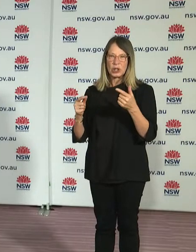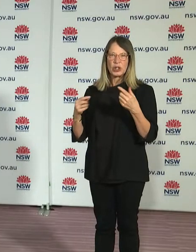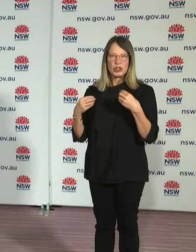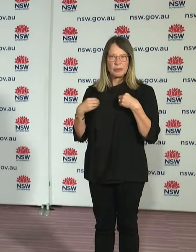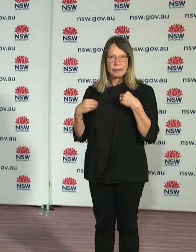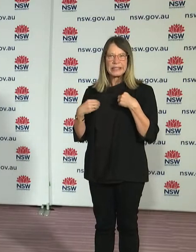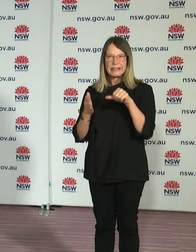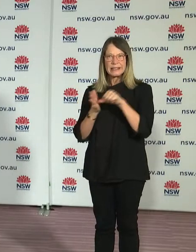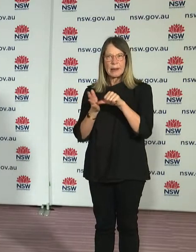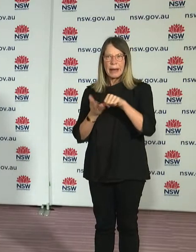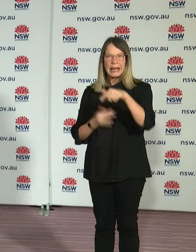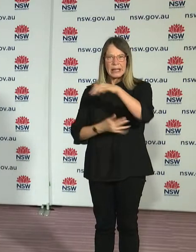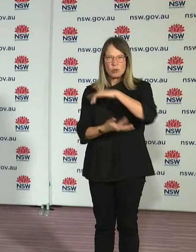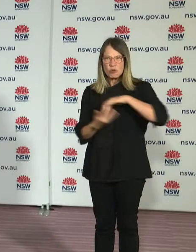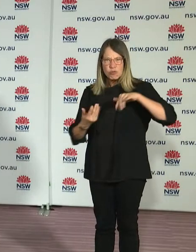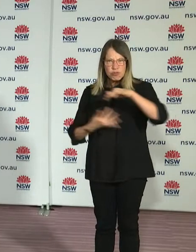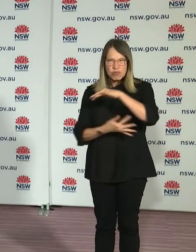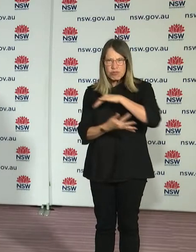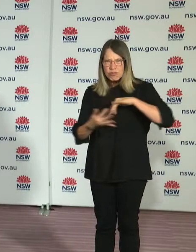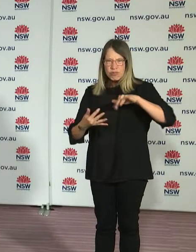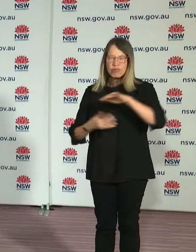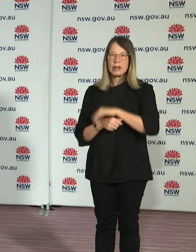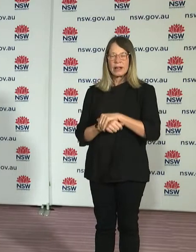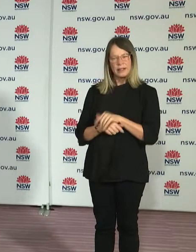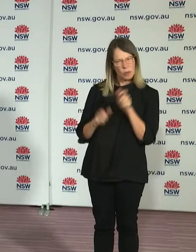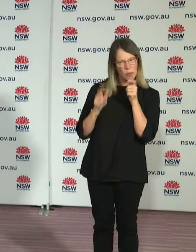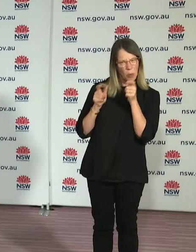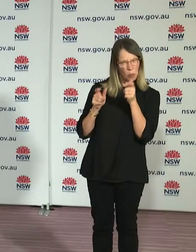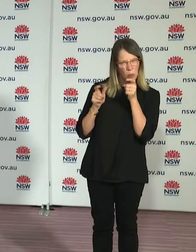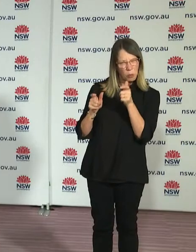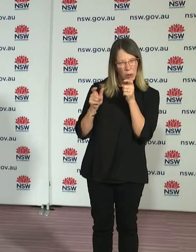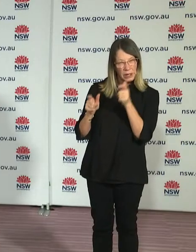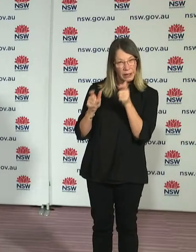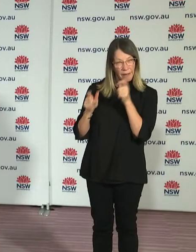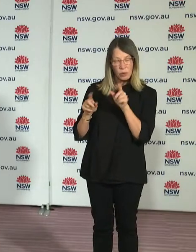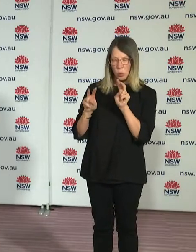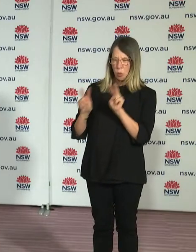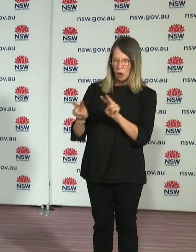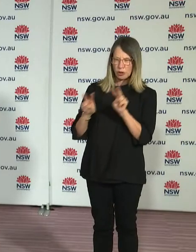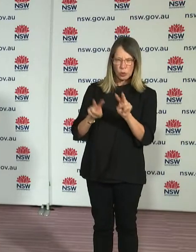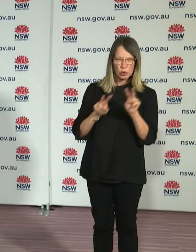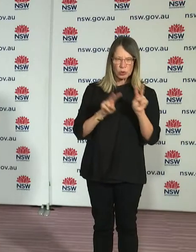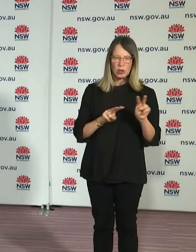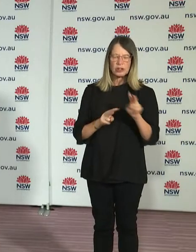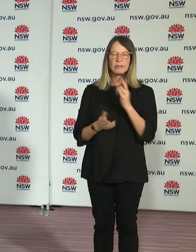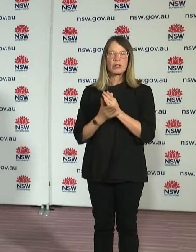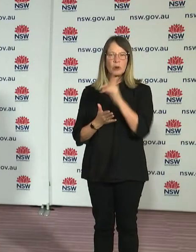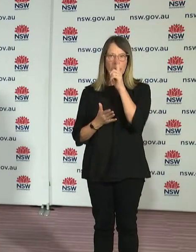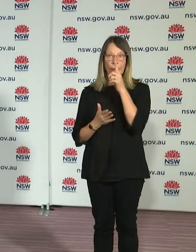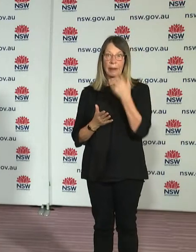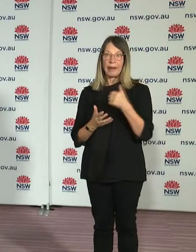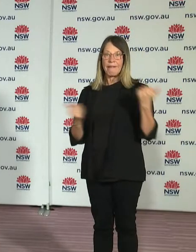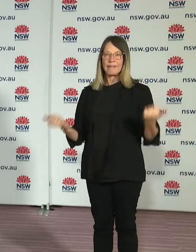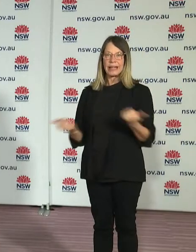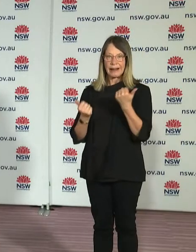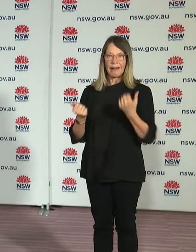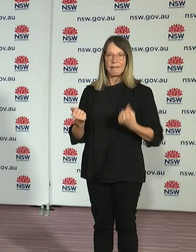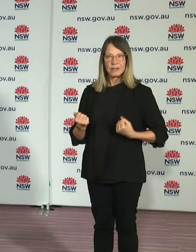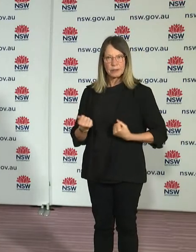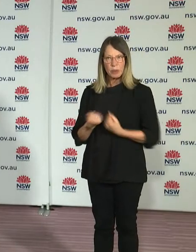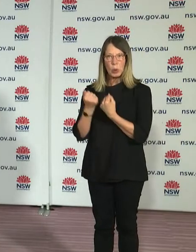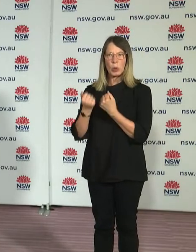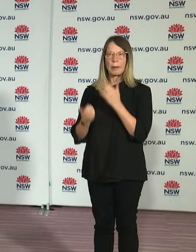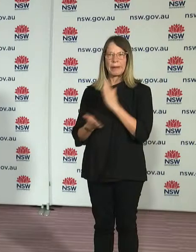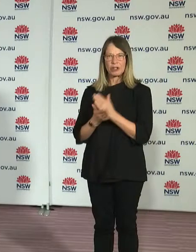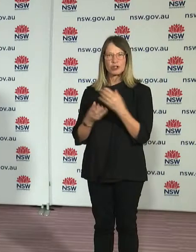the situation very carefully, making sure that there's enough support there, but also making sure that we allow businesses to do what they do